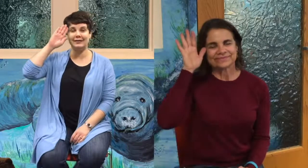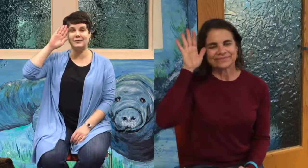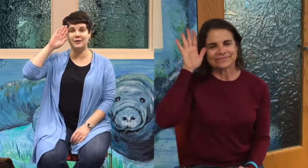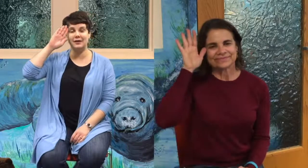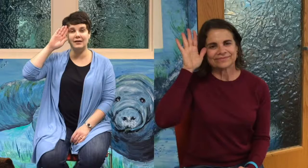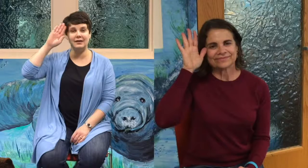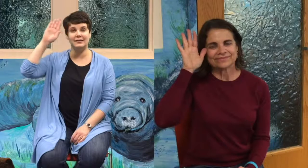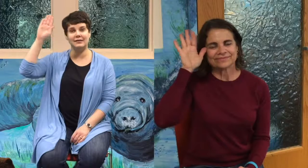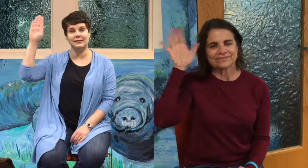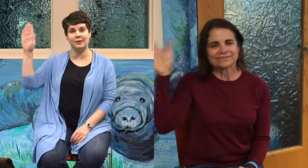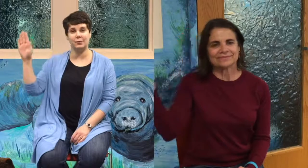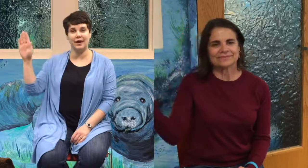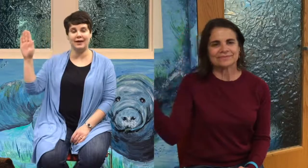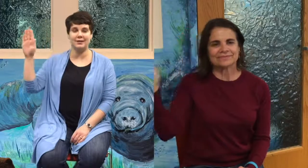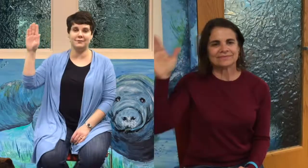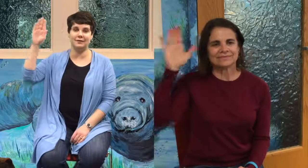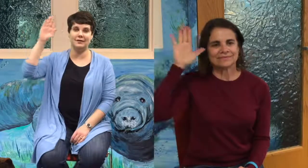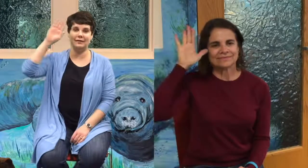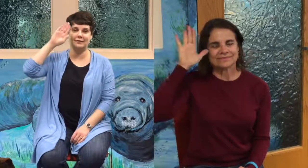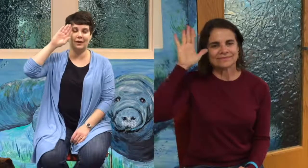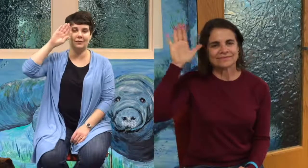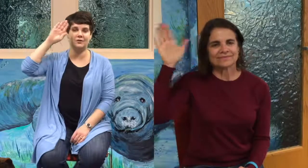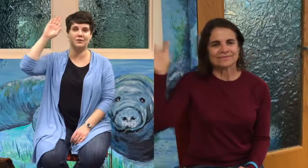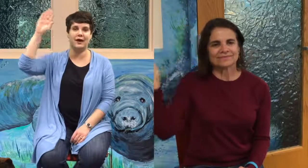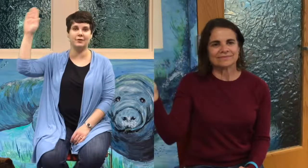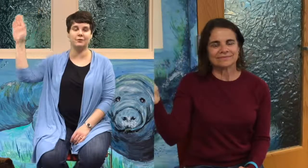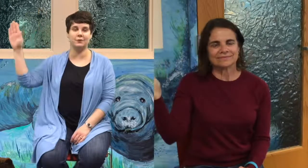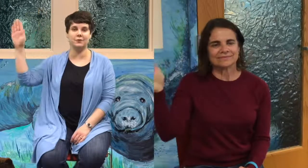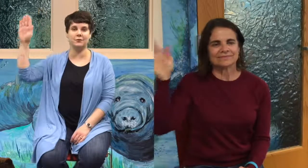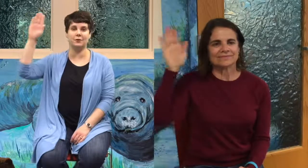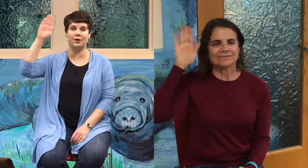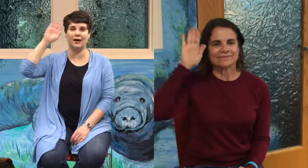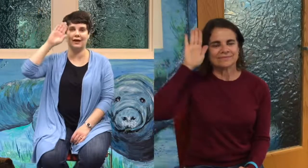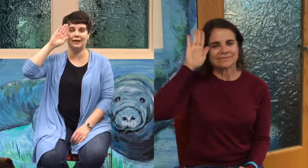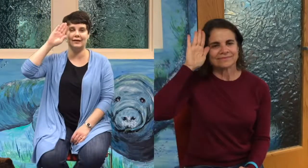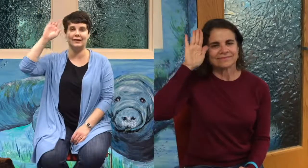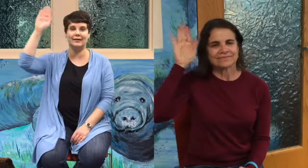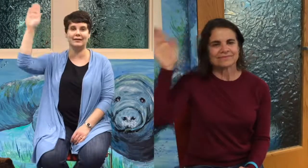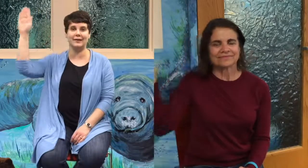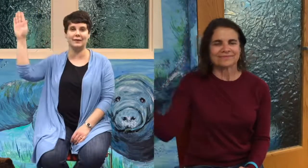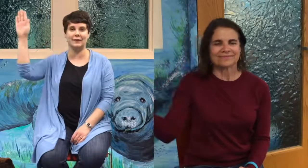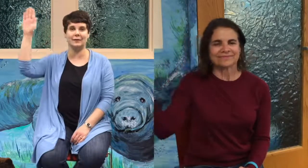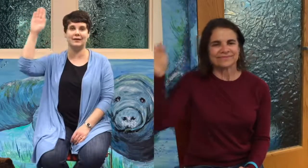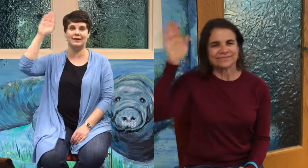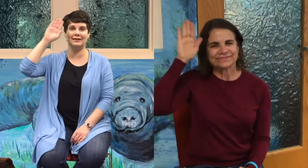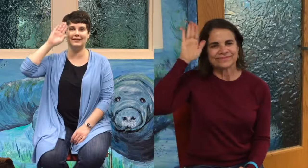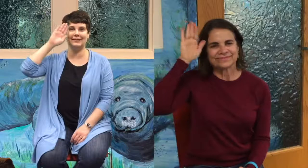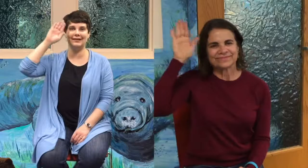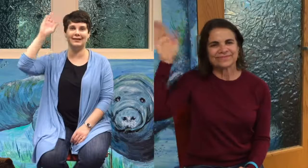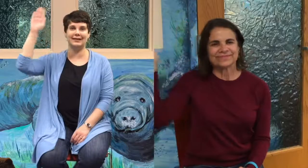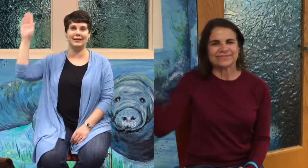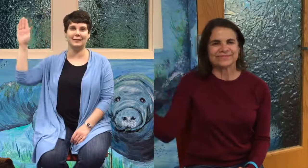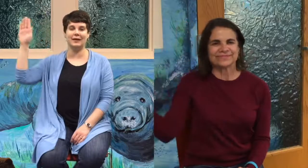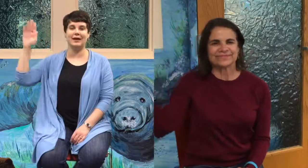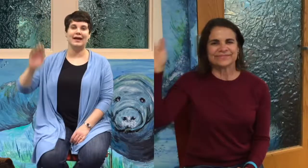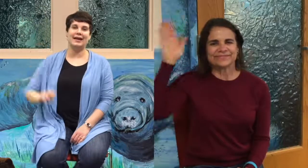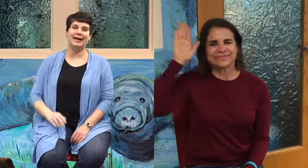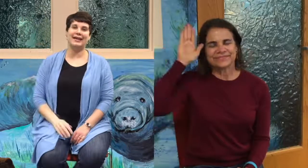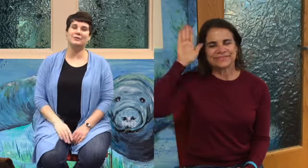very easy. It's like a wave. So just out from your forehead, hello, hello. And we're